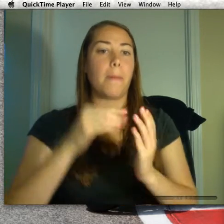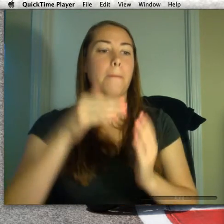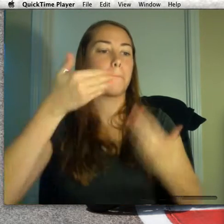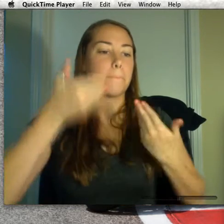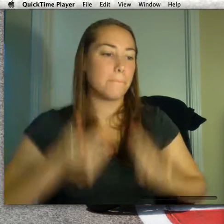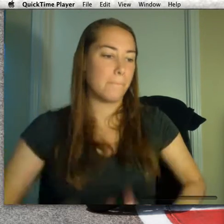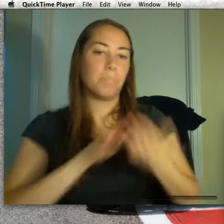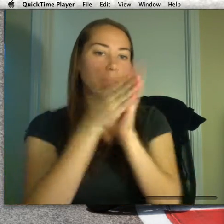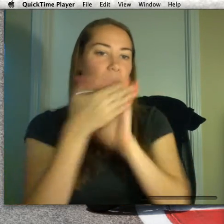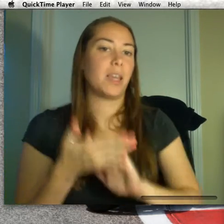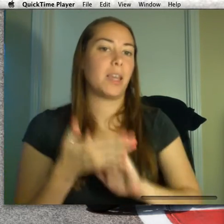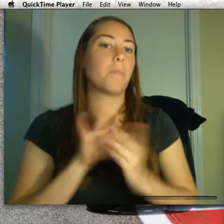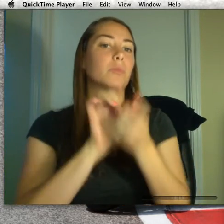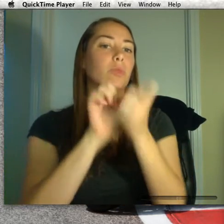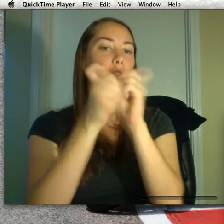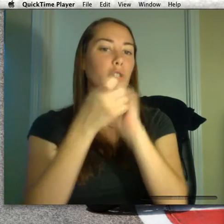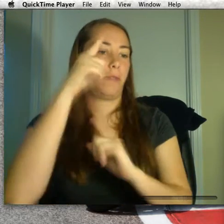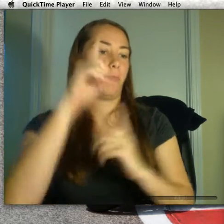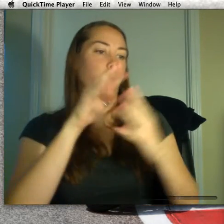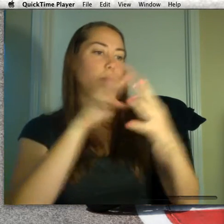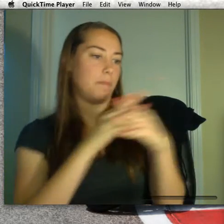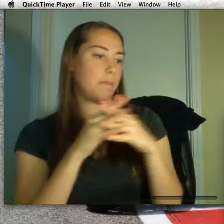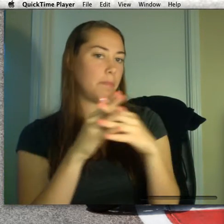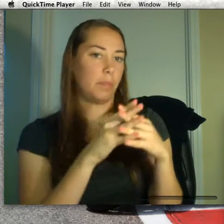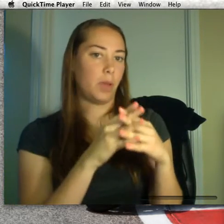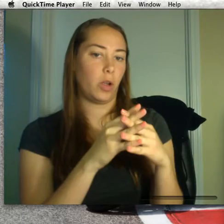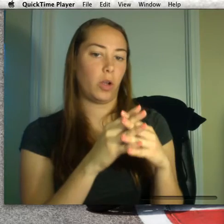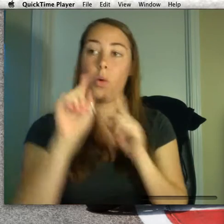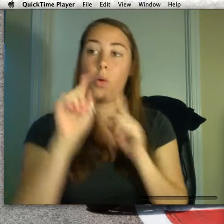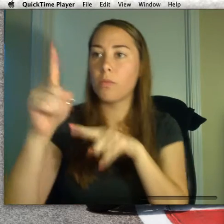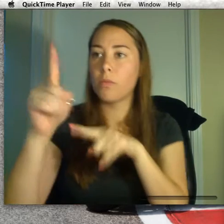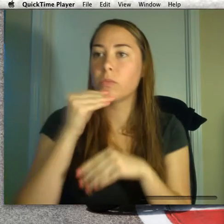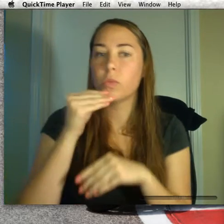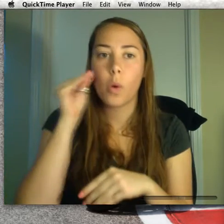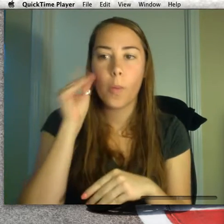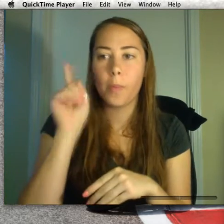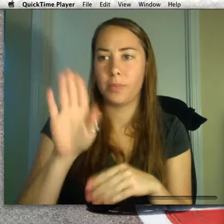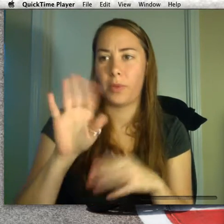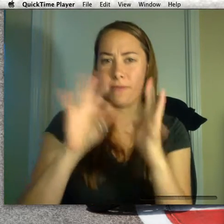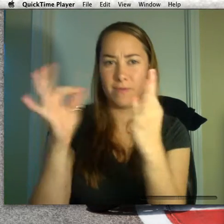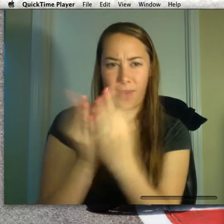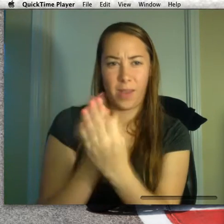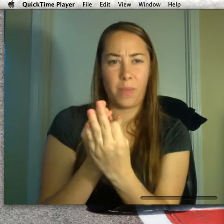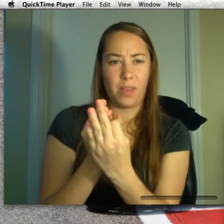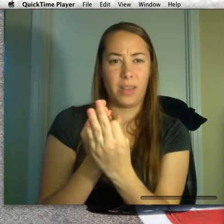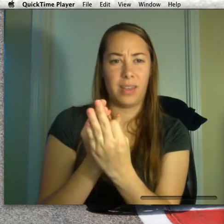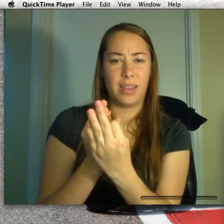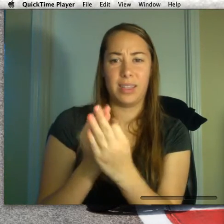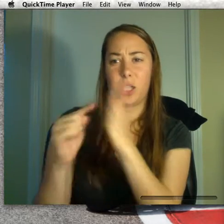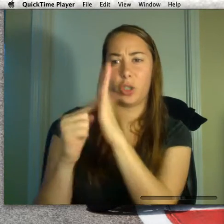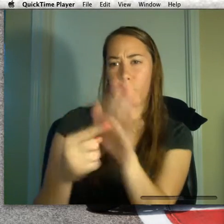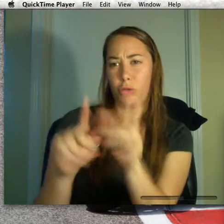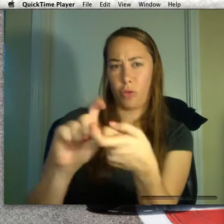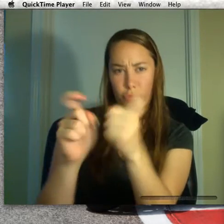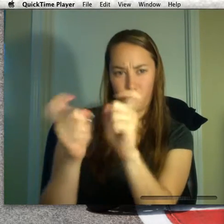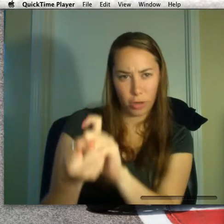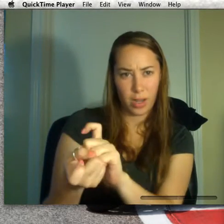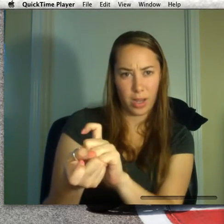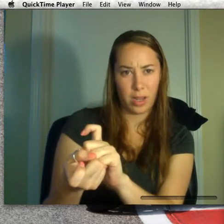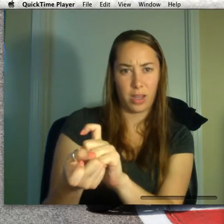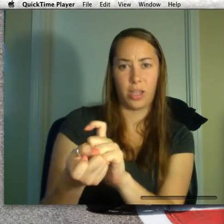day. A place of joy, a place of success. You love your